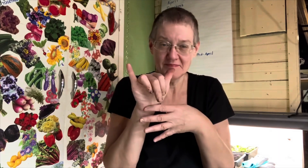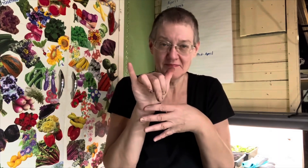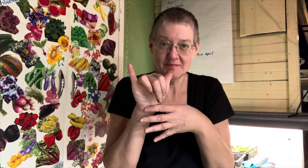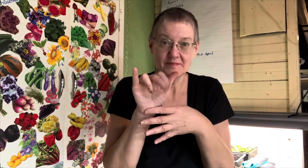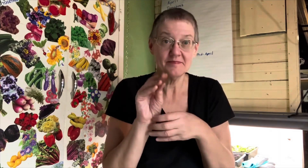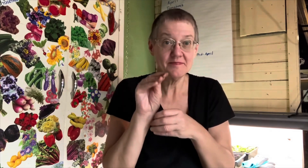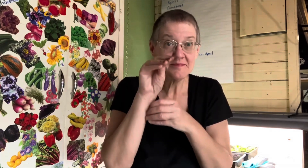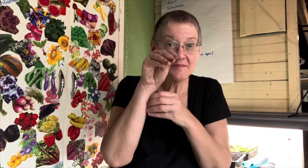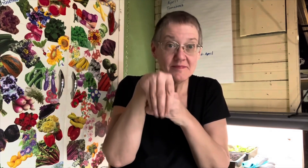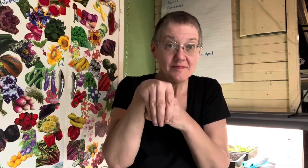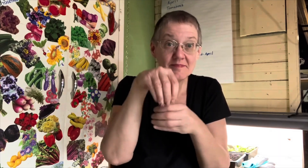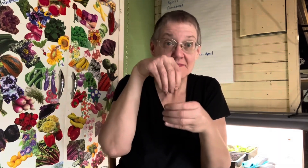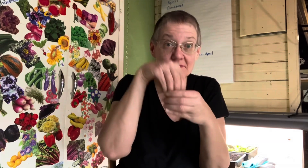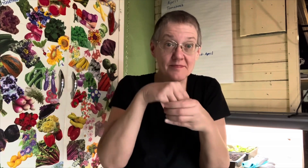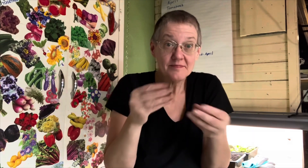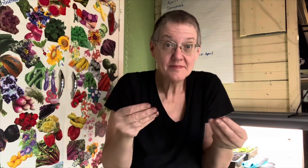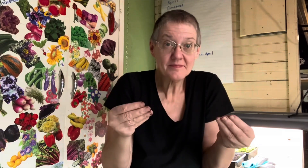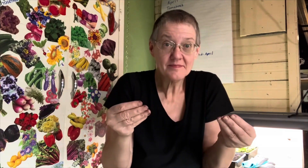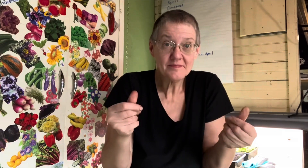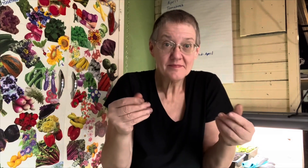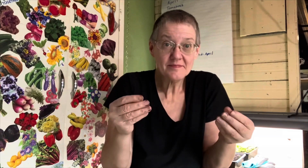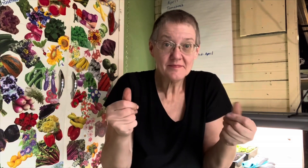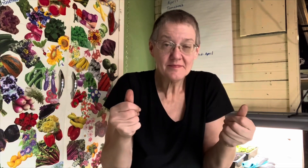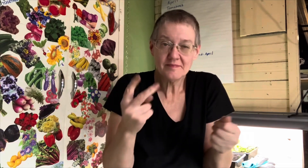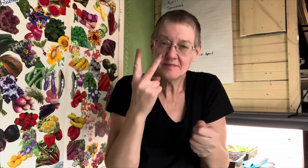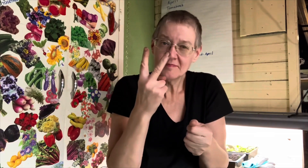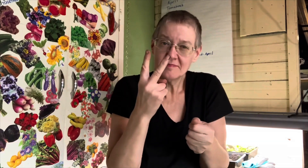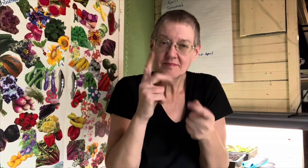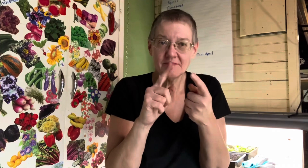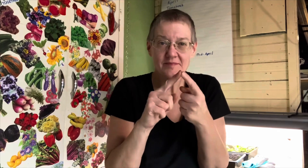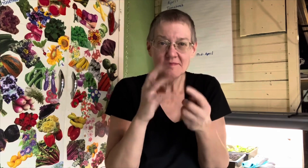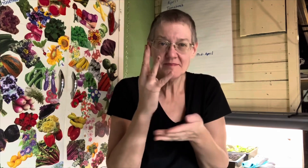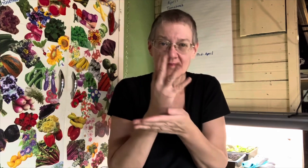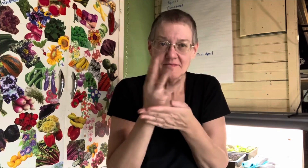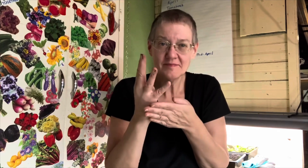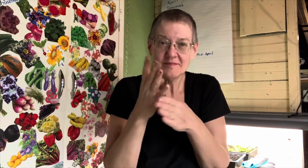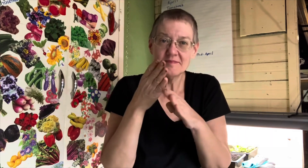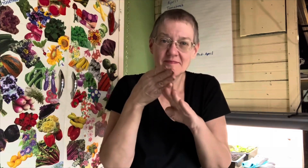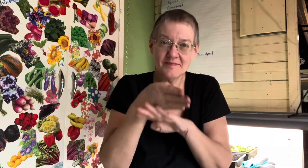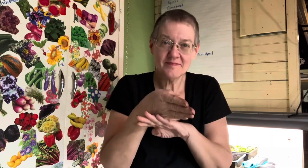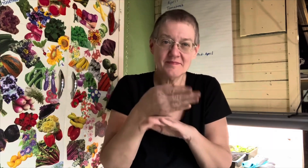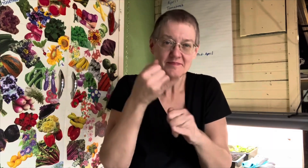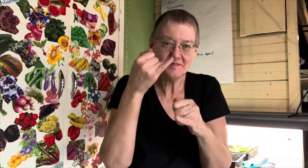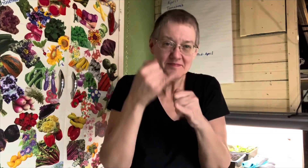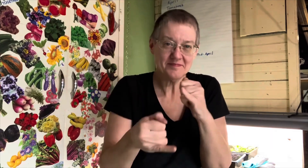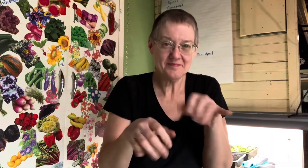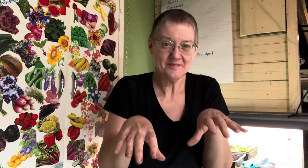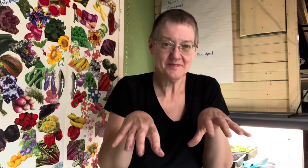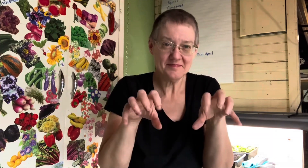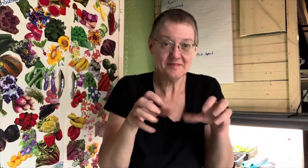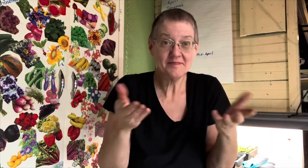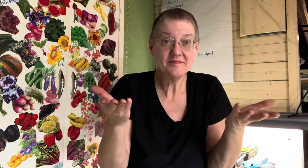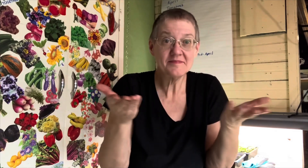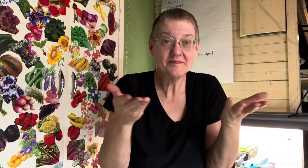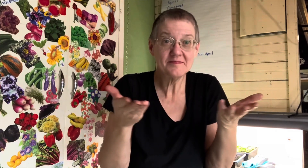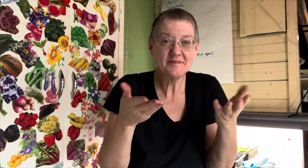May. Then we're going to put them out into the garden 2 to 4 weeks after that last frost or